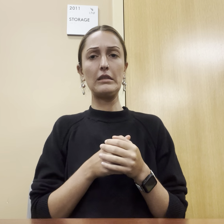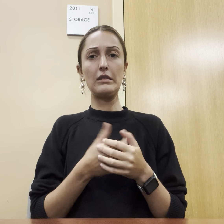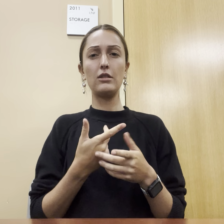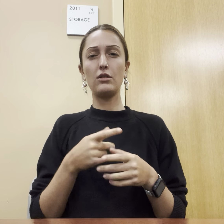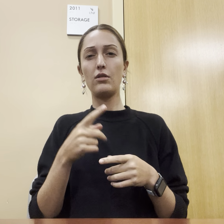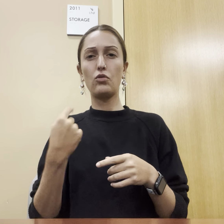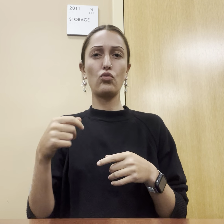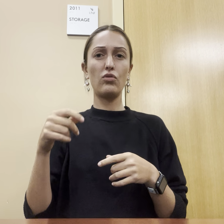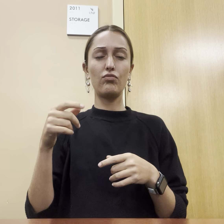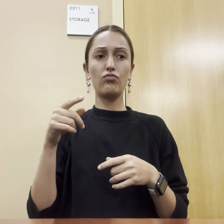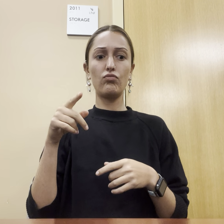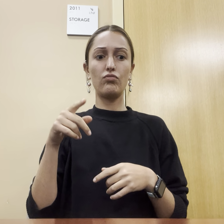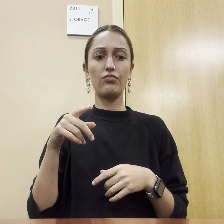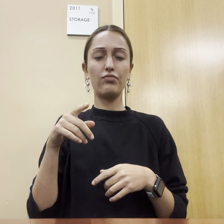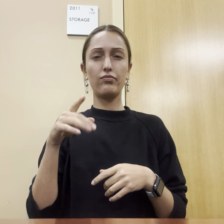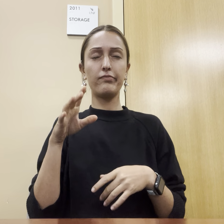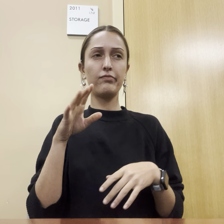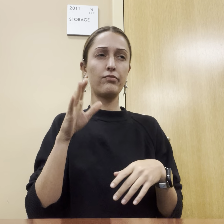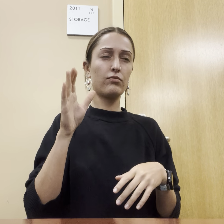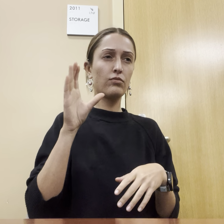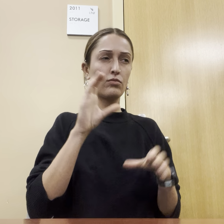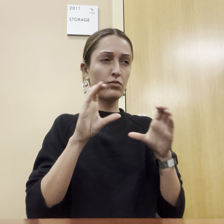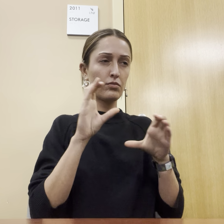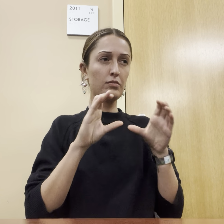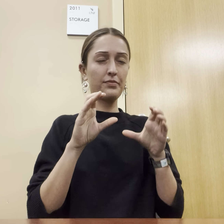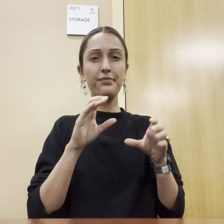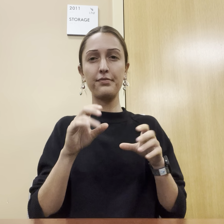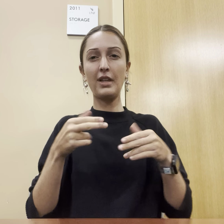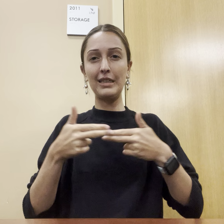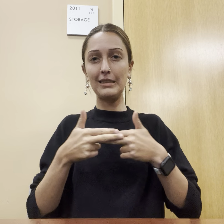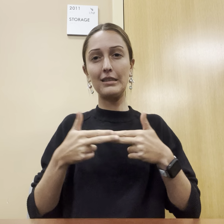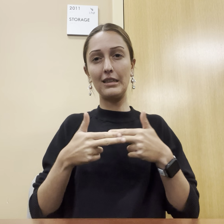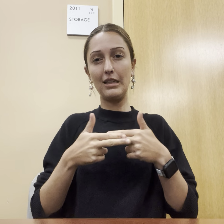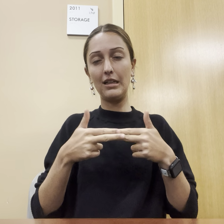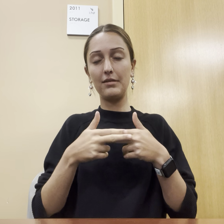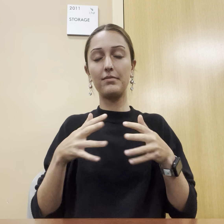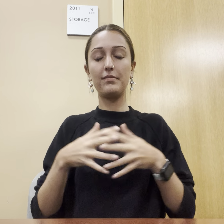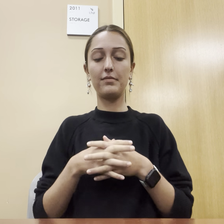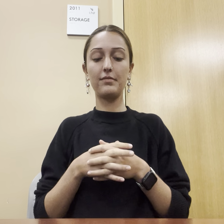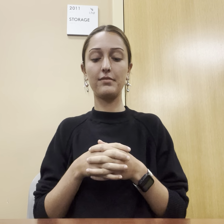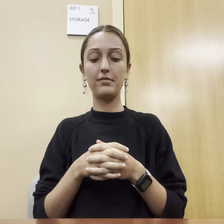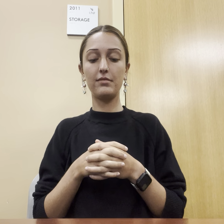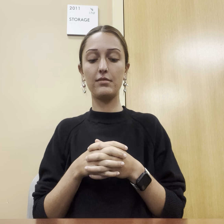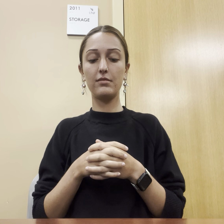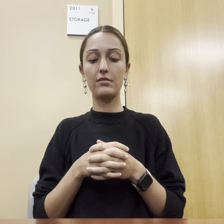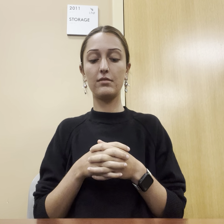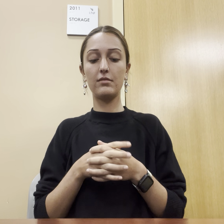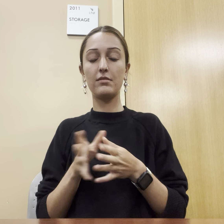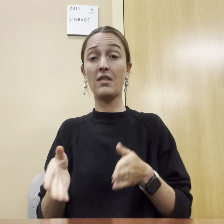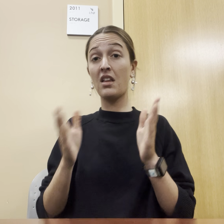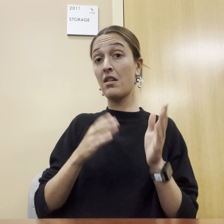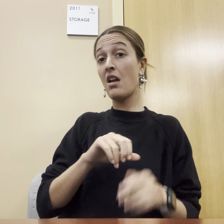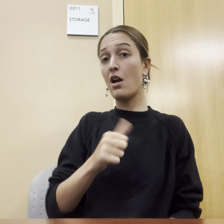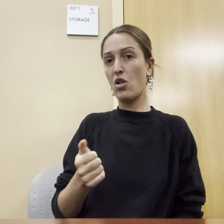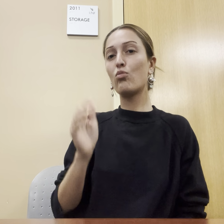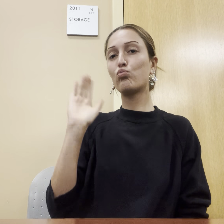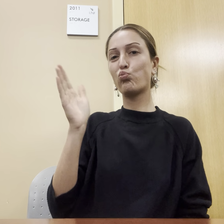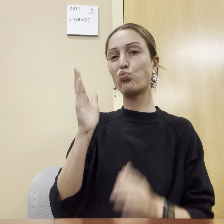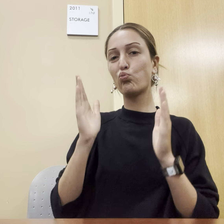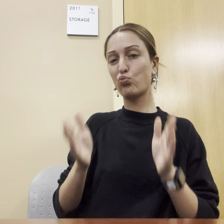Smooth transitioning between interpreters. Really getting a rhythm of how you're actually switching off. Okay, are we going to walk this